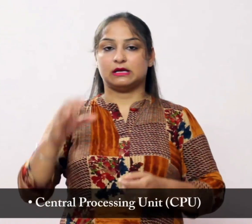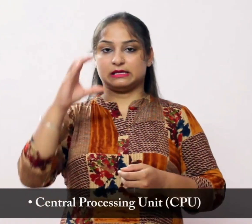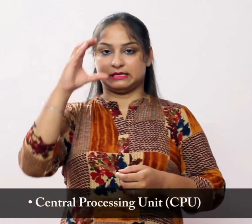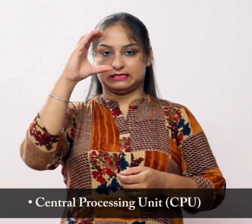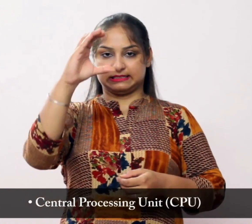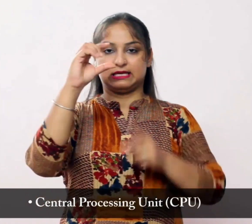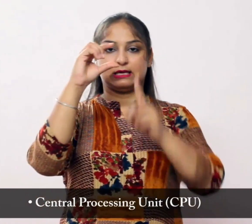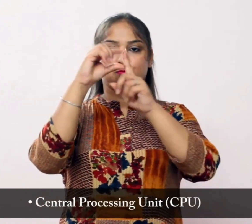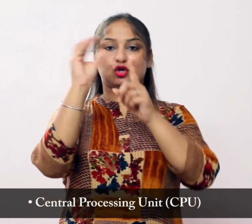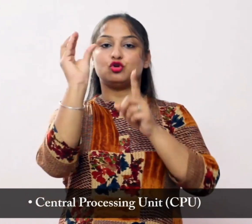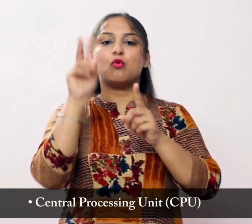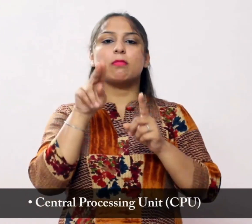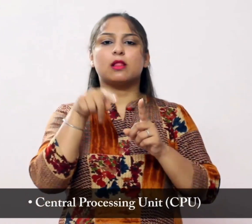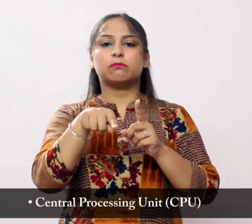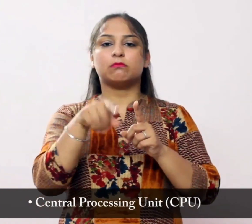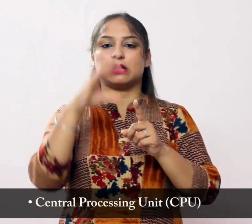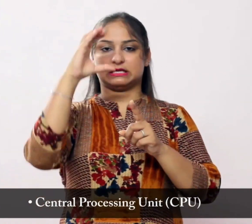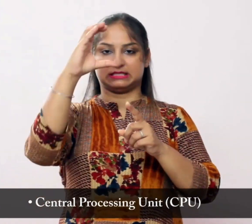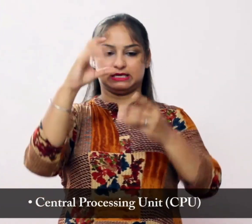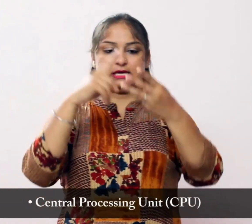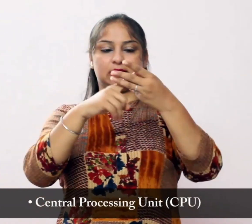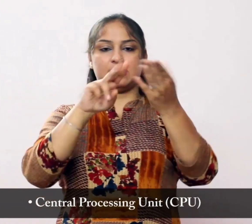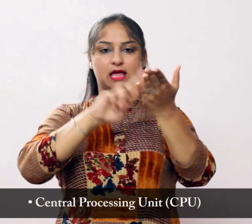Central Processing Unit, CPU.